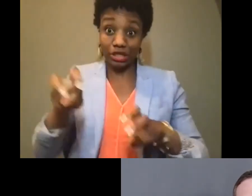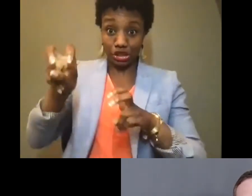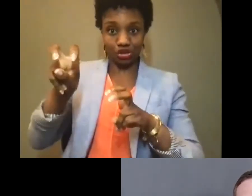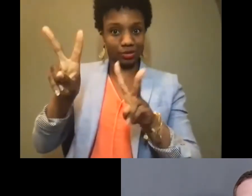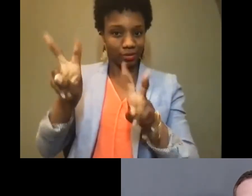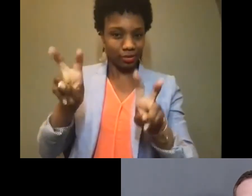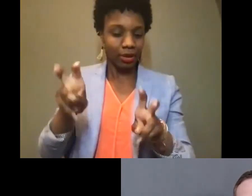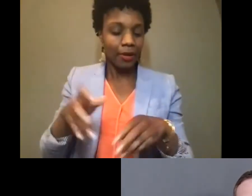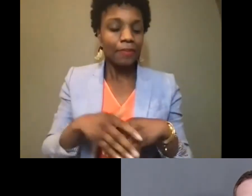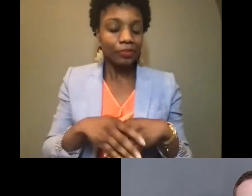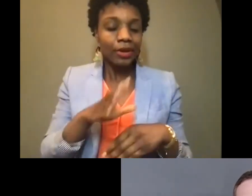And continuing to support the work of